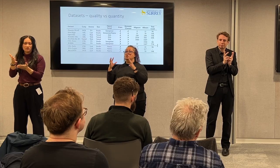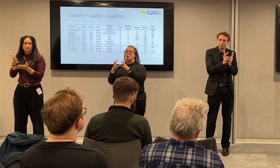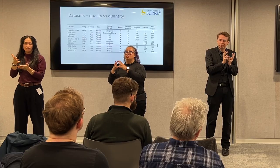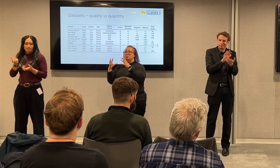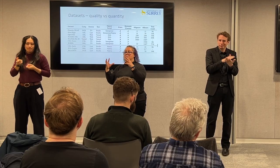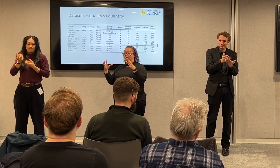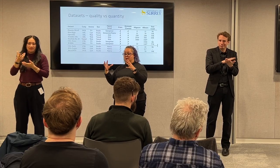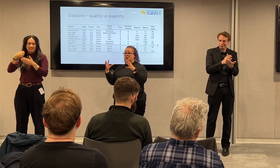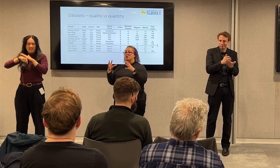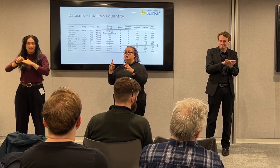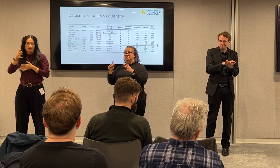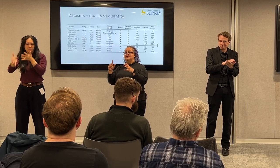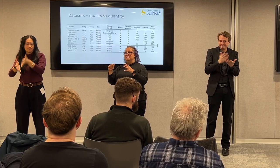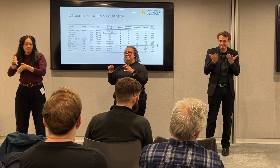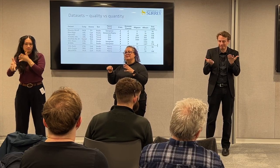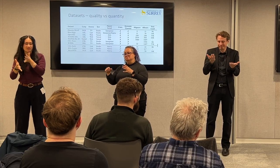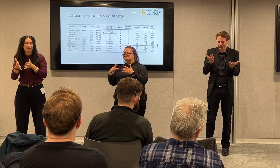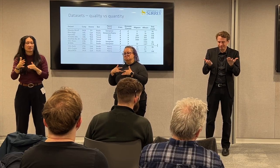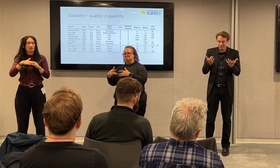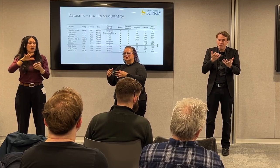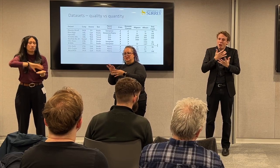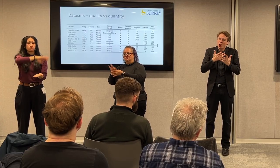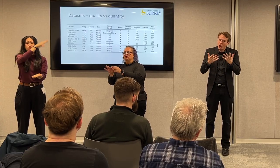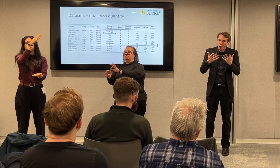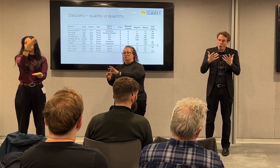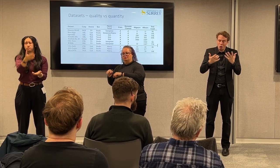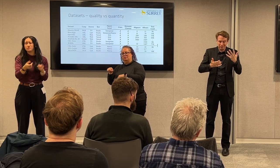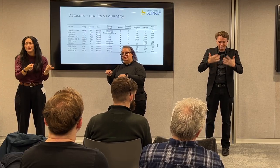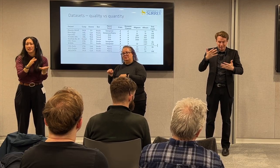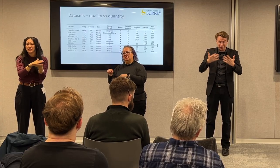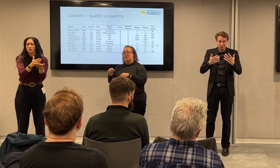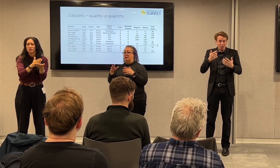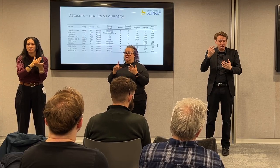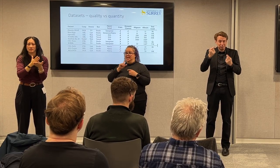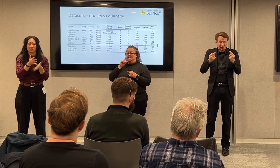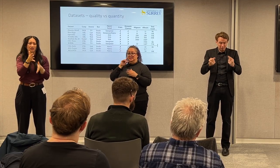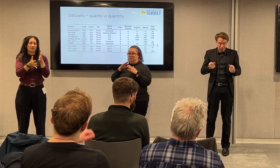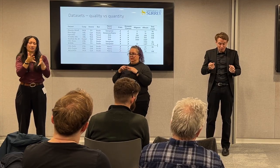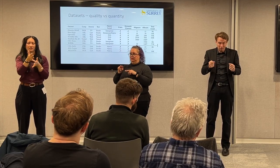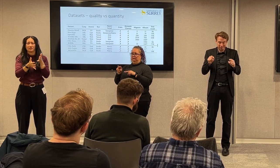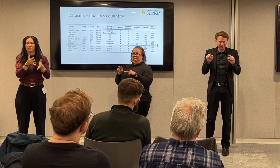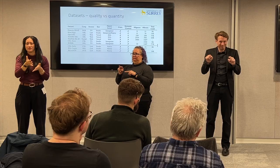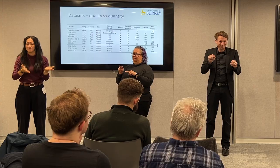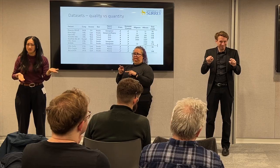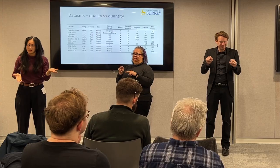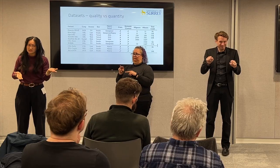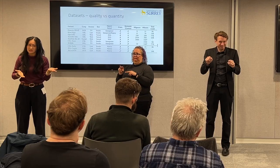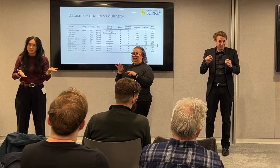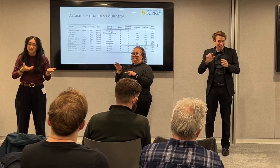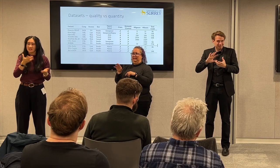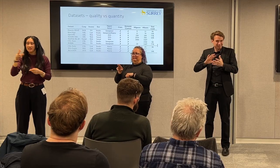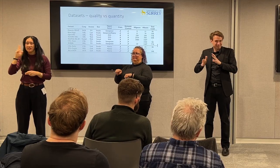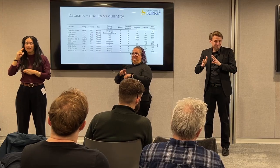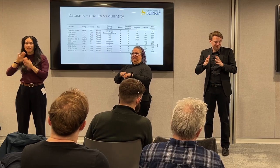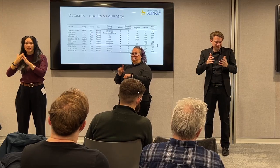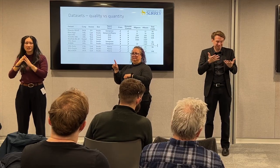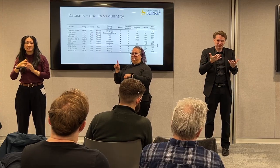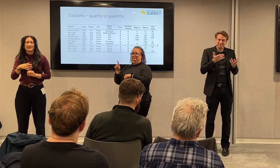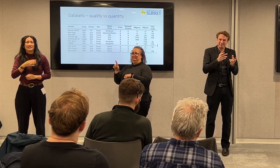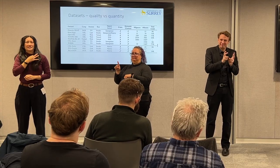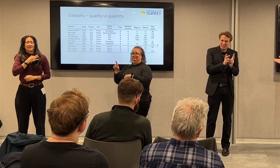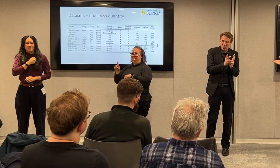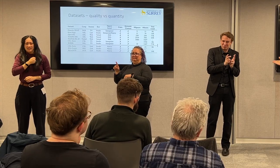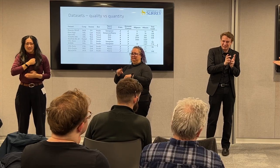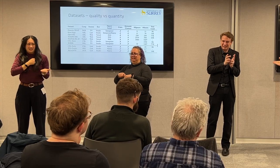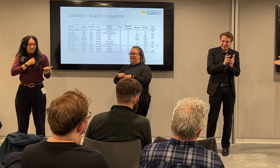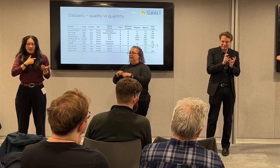data. And this is creating huge amounts of anxiety in the deaf community because that's not natural data. If you think about